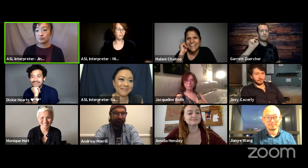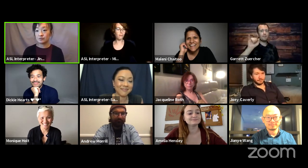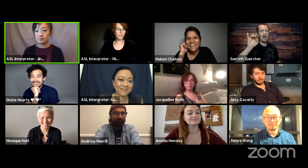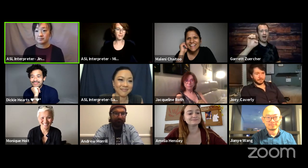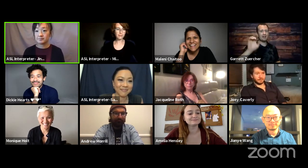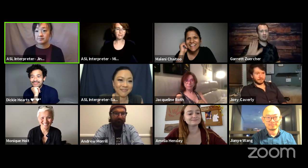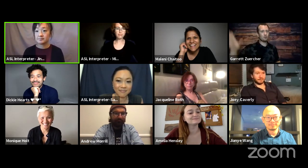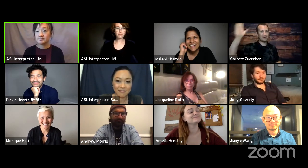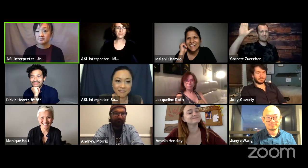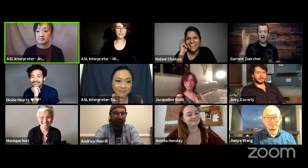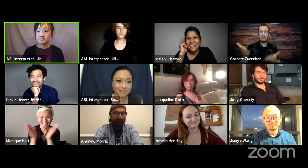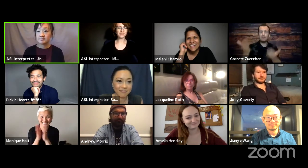room.